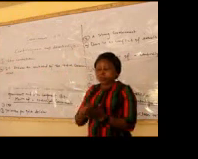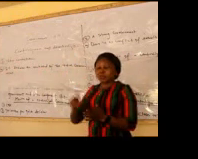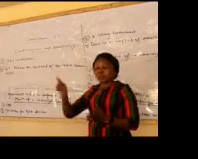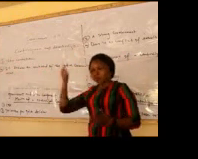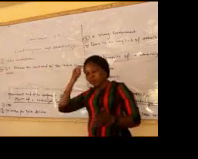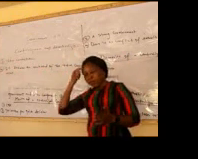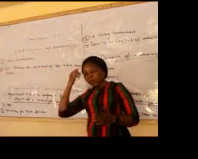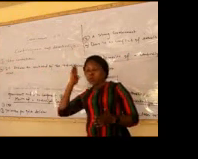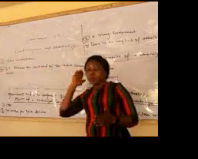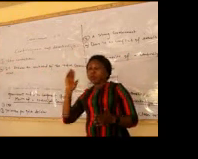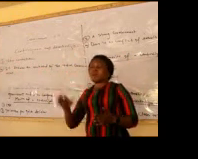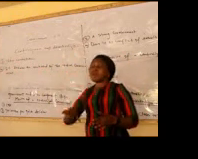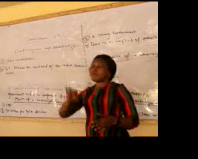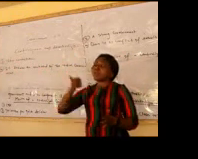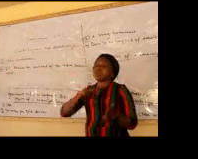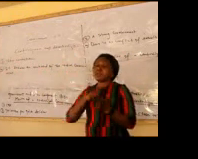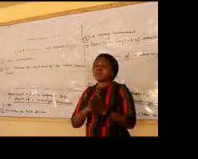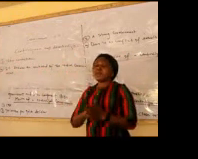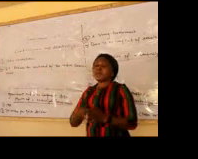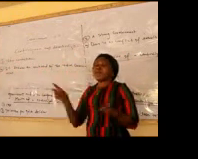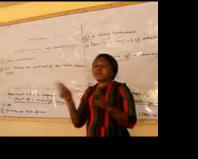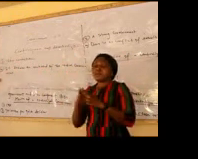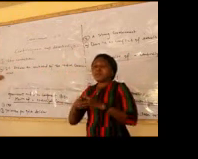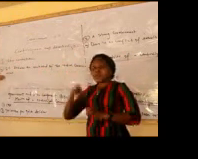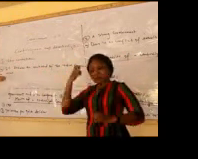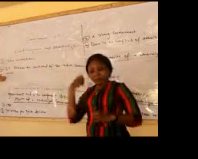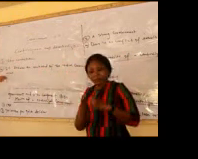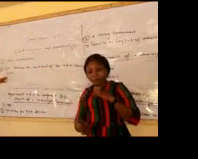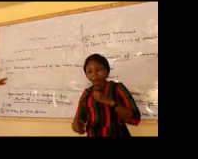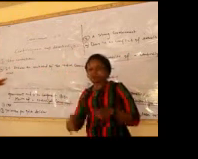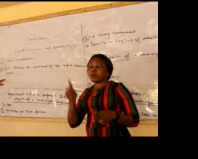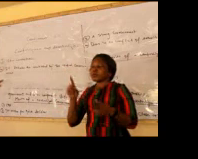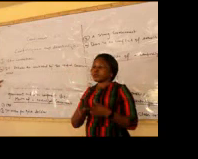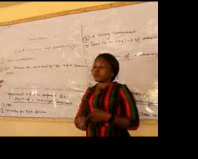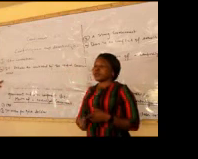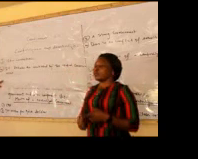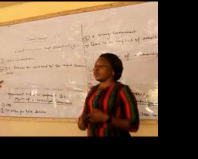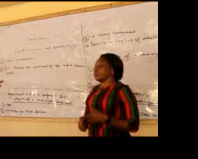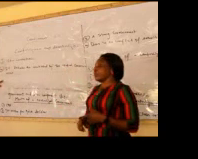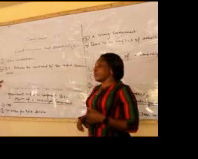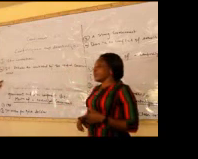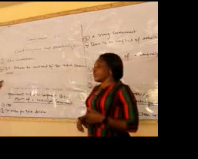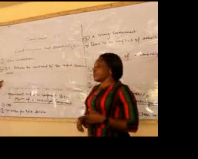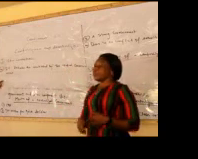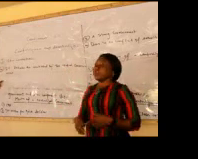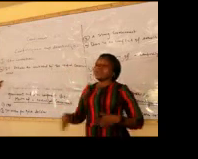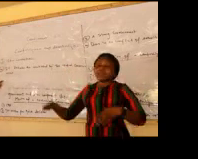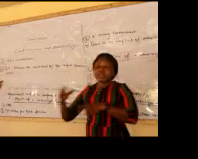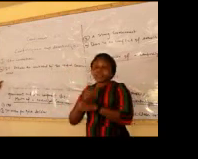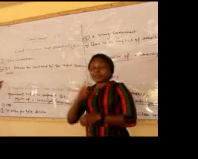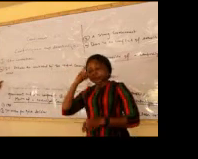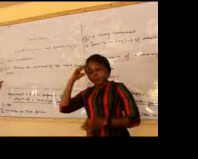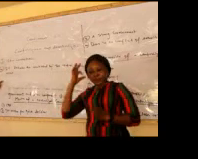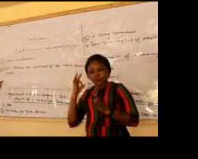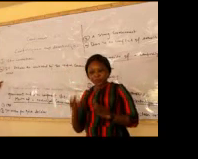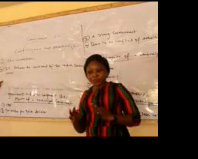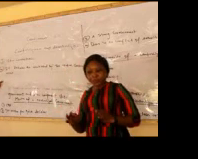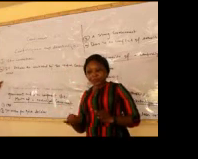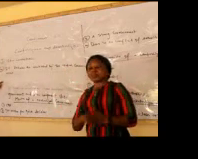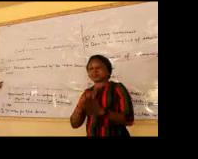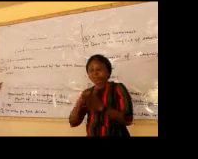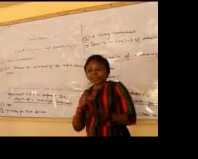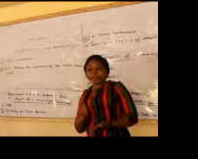mostly because of the workload involved. So in this system of administration, it helps to reduce the workload of what?